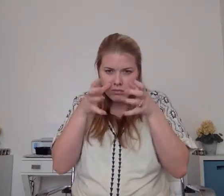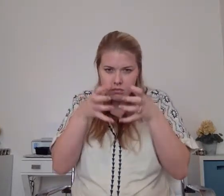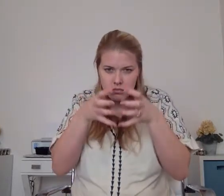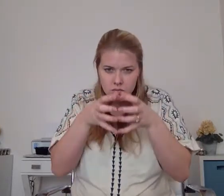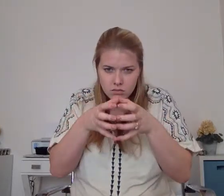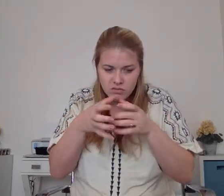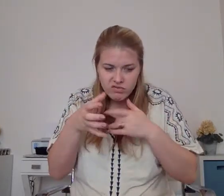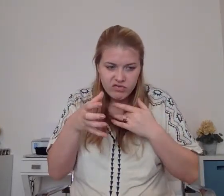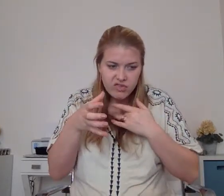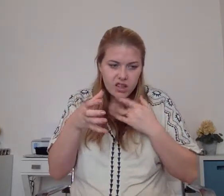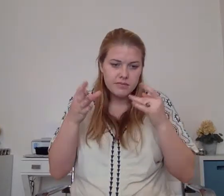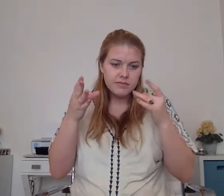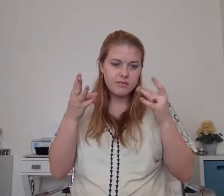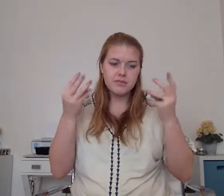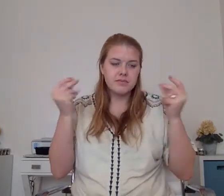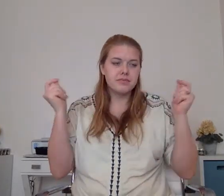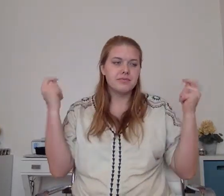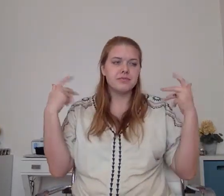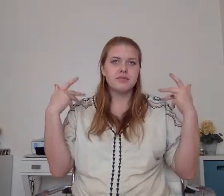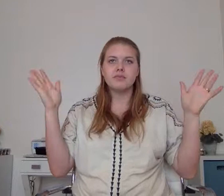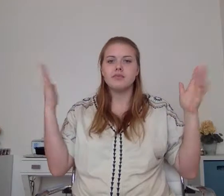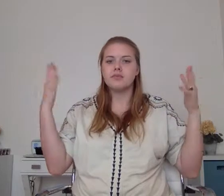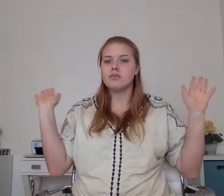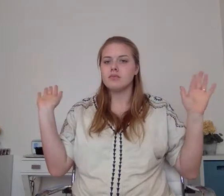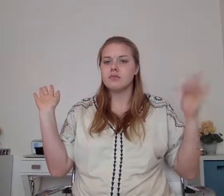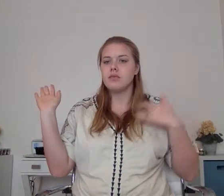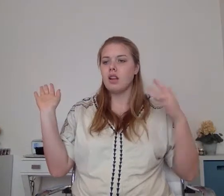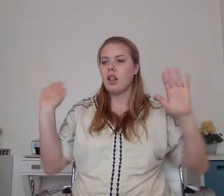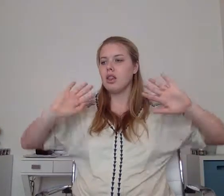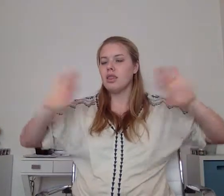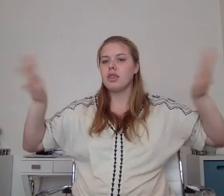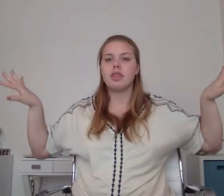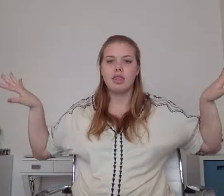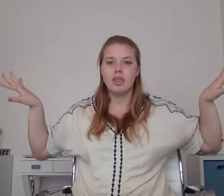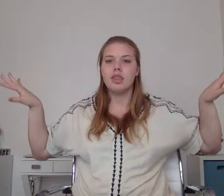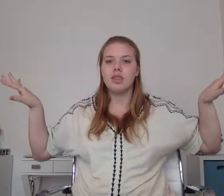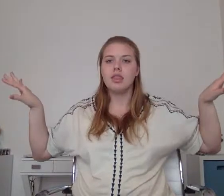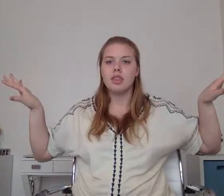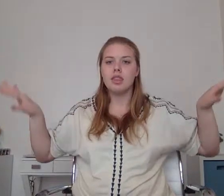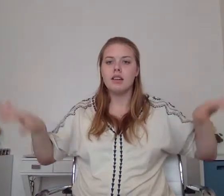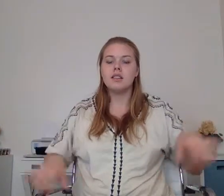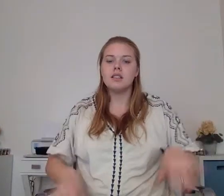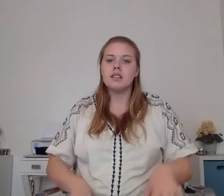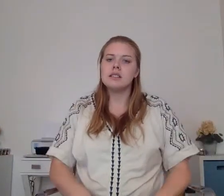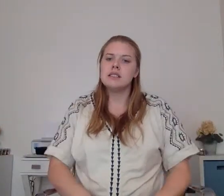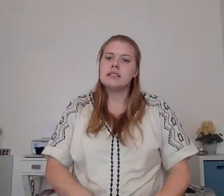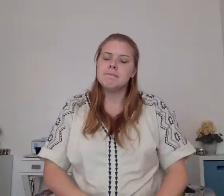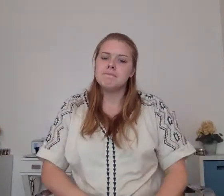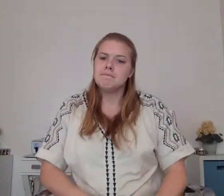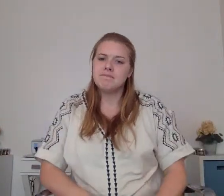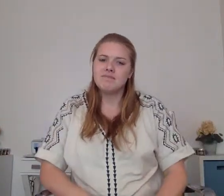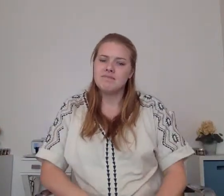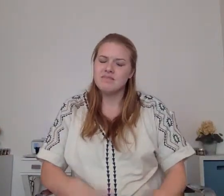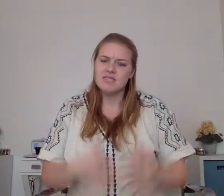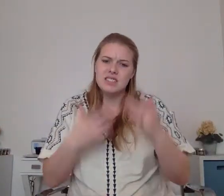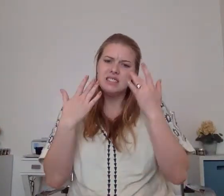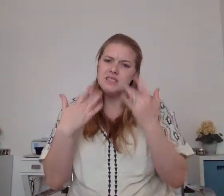numb to the suffering of other people. And the sad truth is we weren't always like this. I had